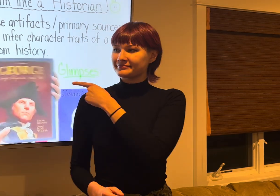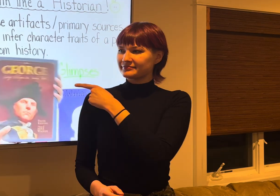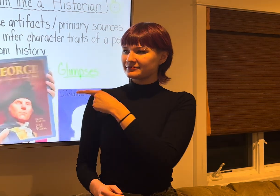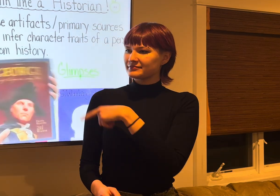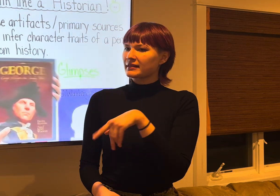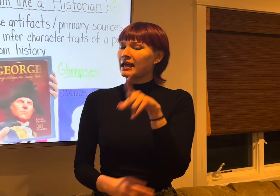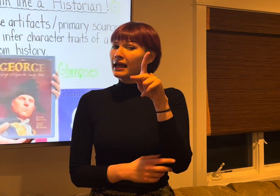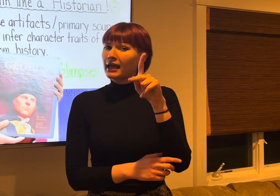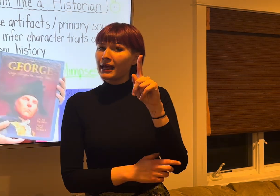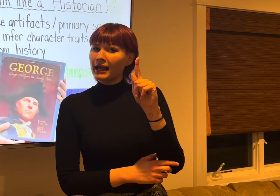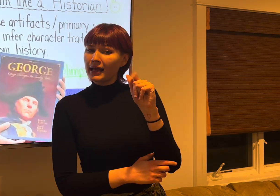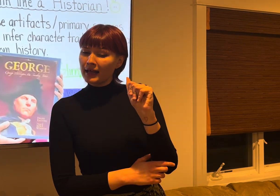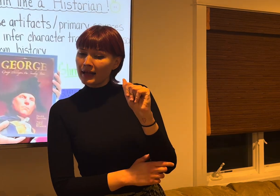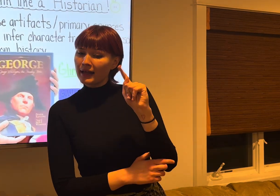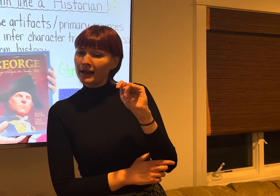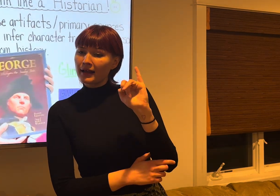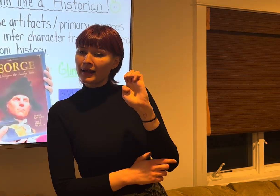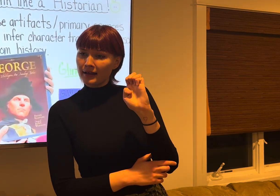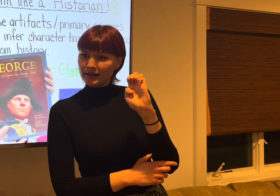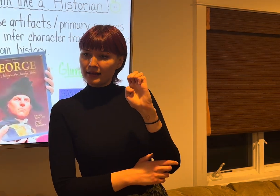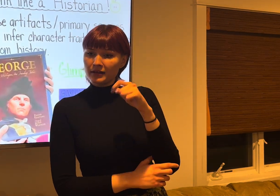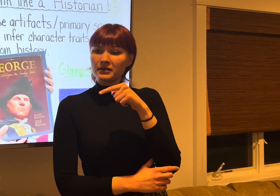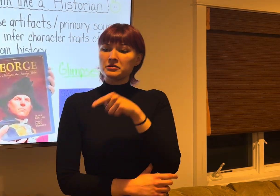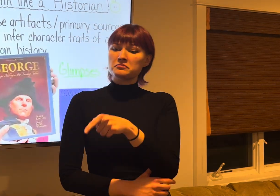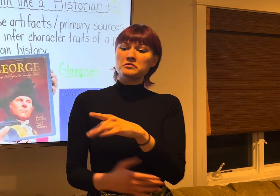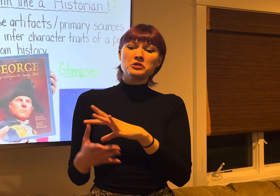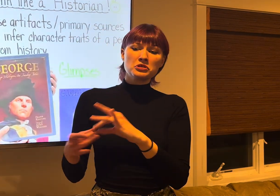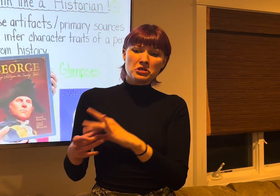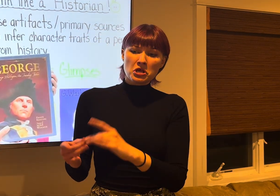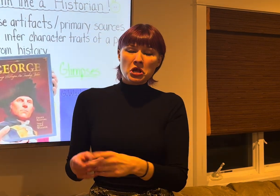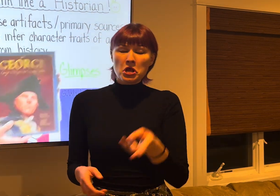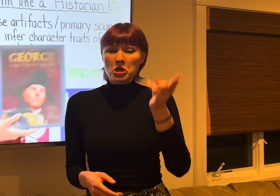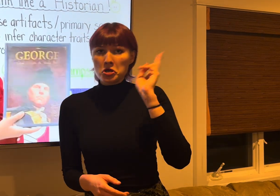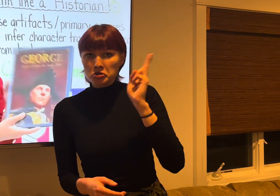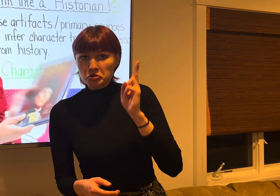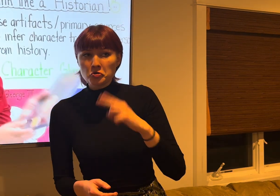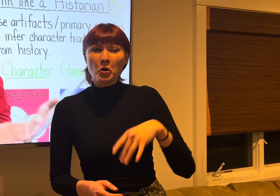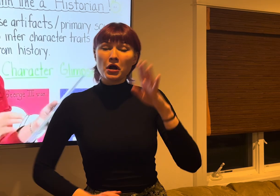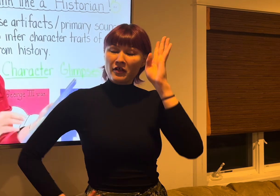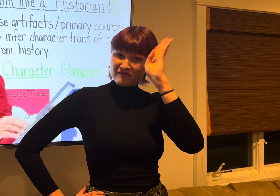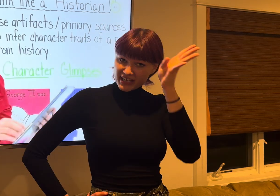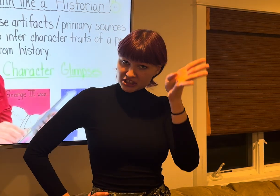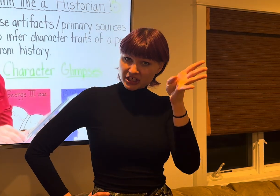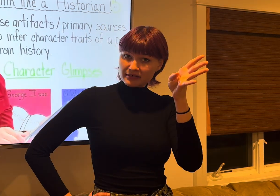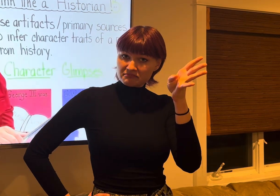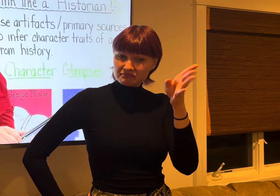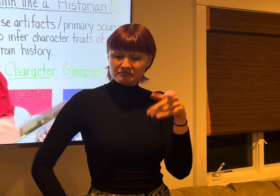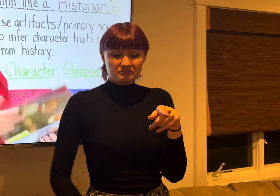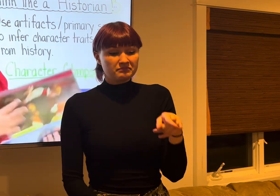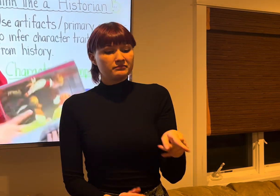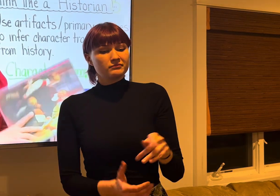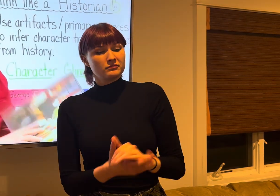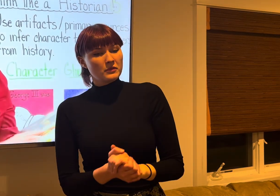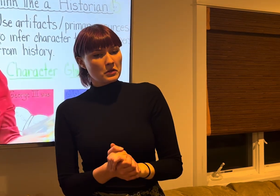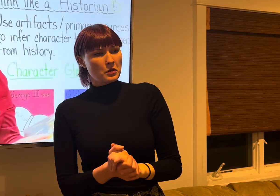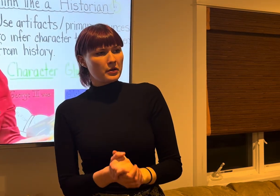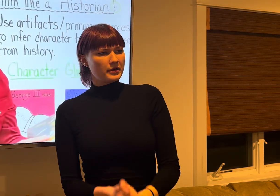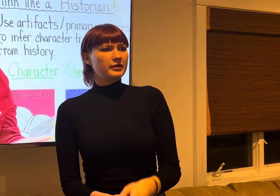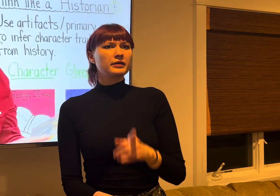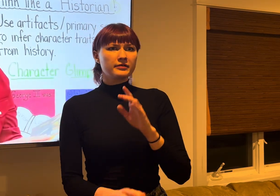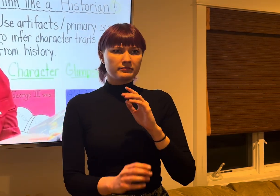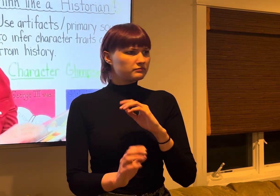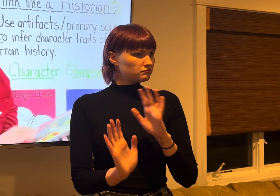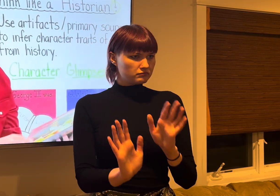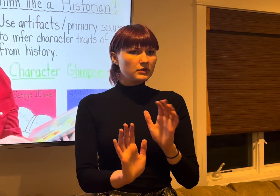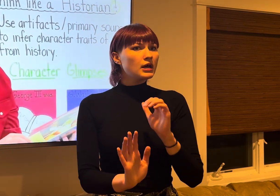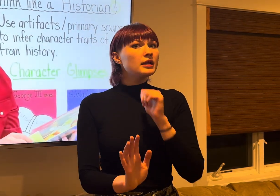decide. You've got to pick a side. Is it historical or is it realistic? Which one does it belong to more? Okay? Can you hold your question till I'm done? We